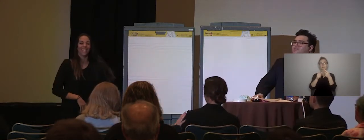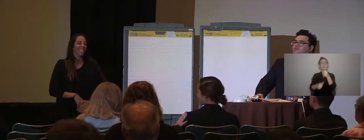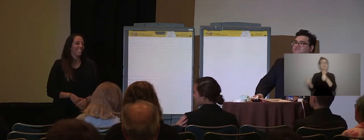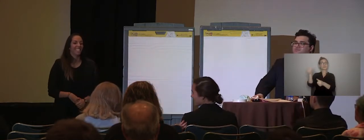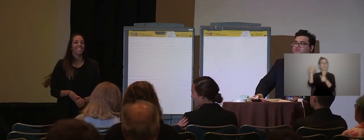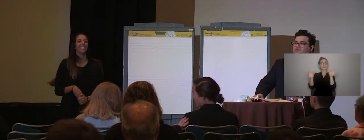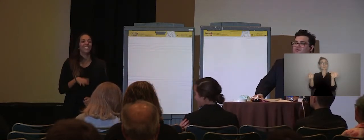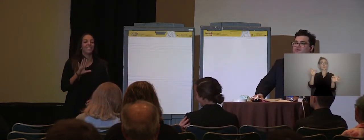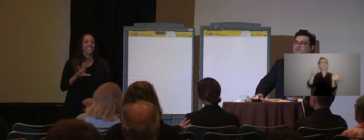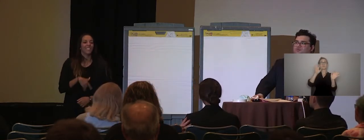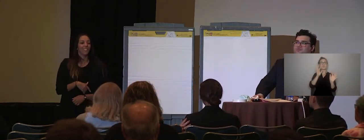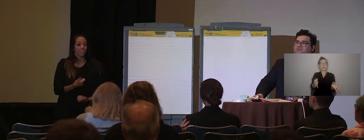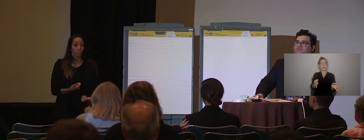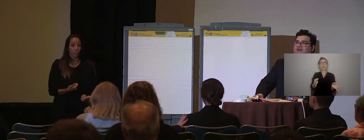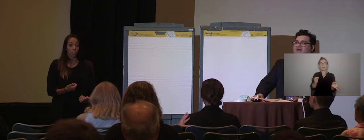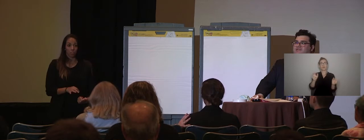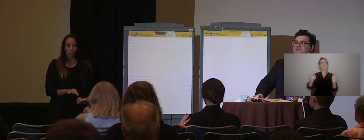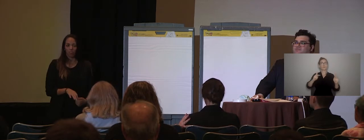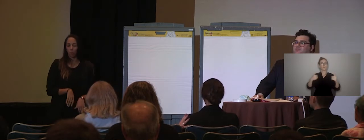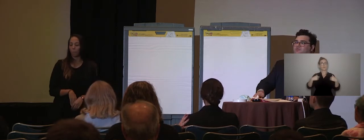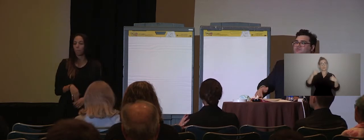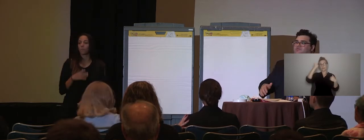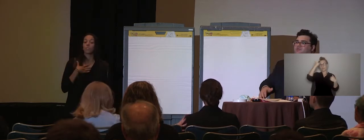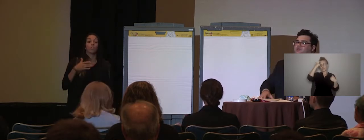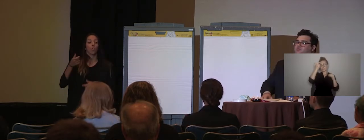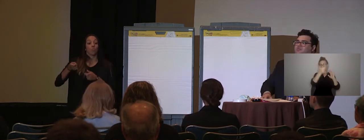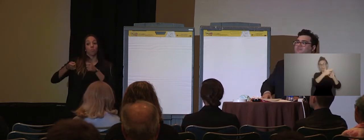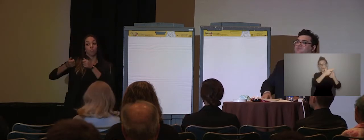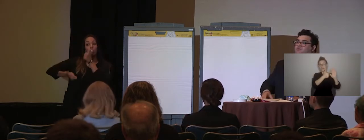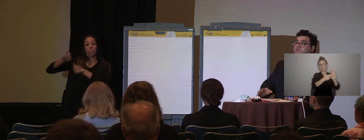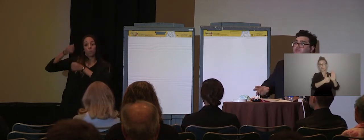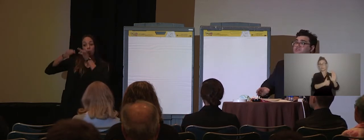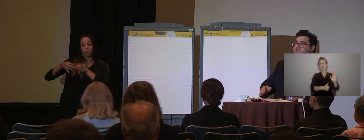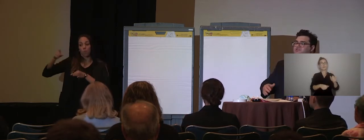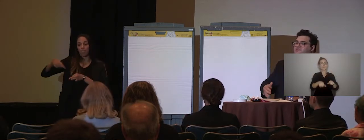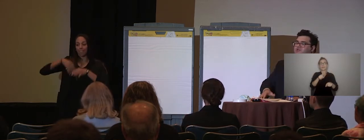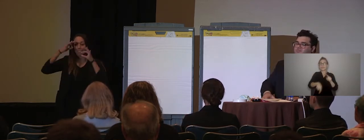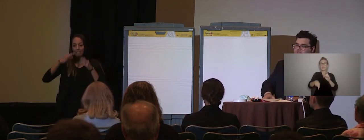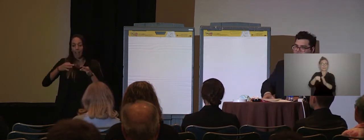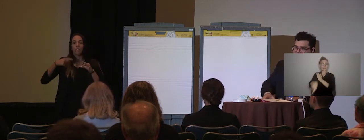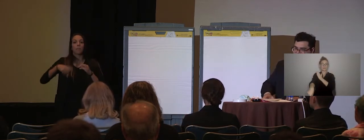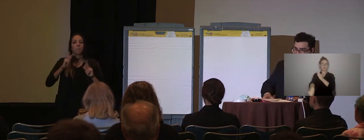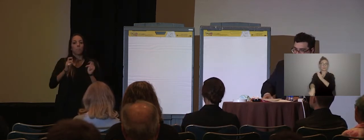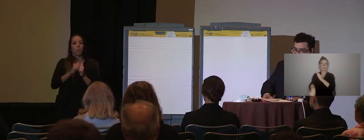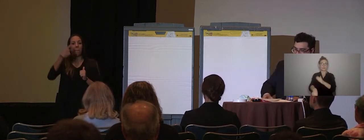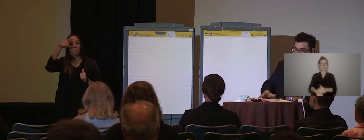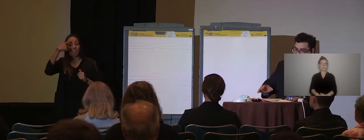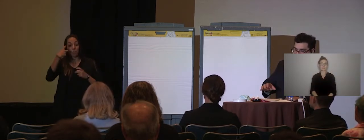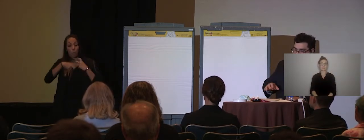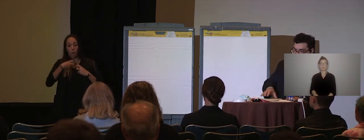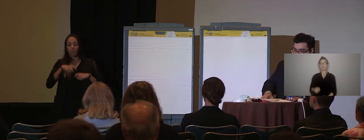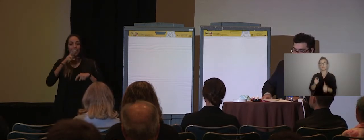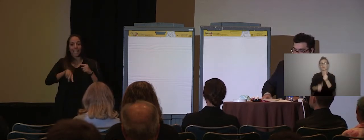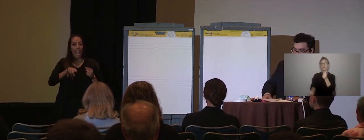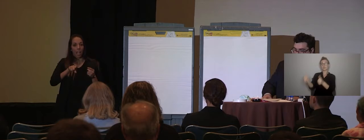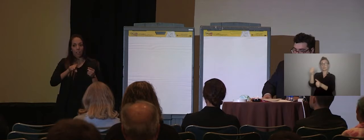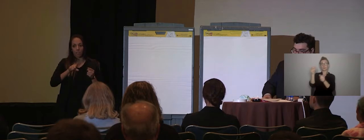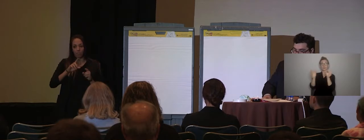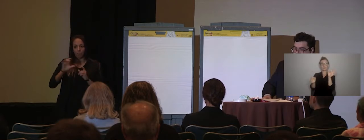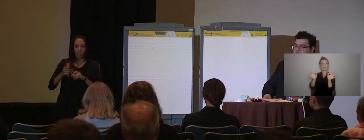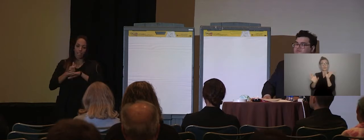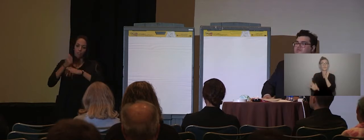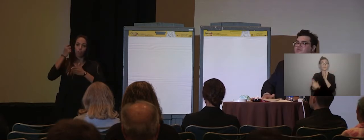Once the U.S. Supreme Court ruled that people with mental conditions could not be executed, the U.S. Supreme